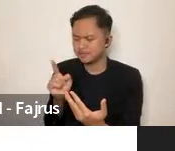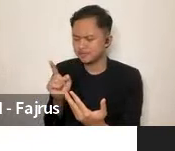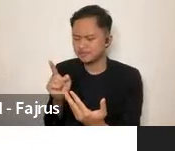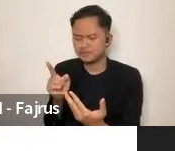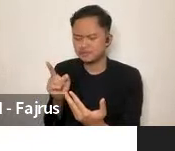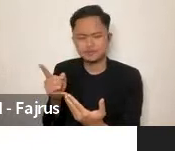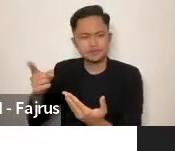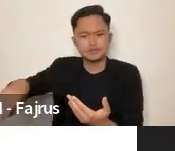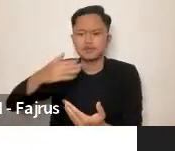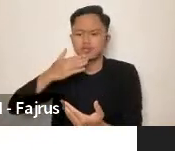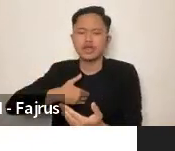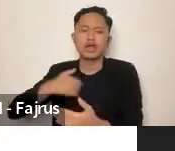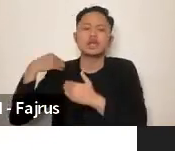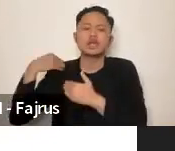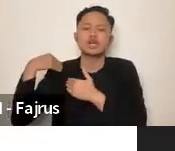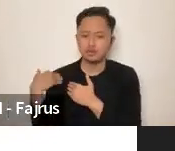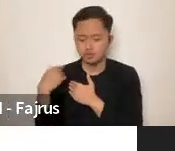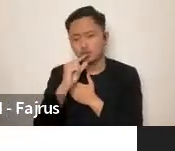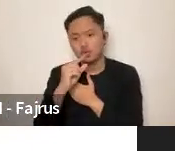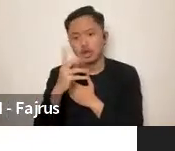been charged for defamation for their